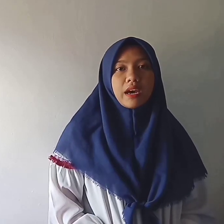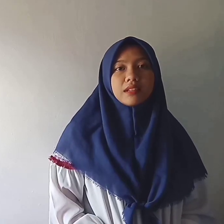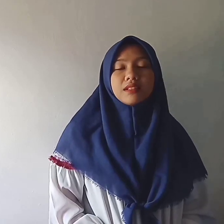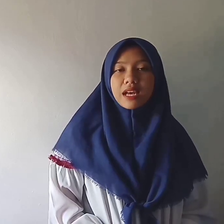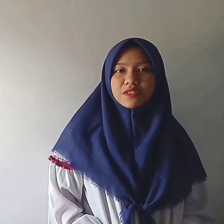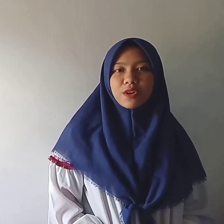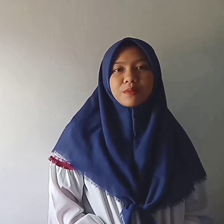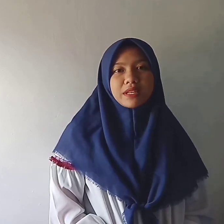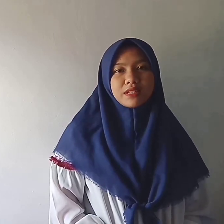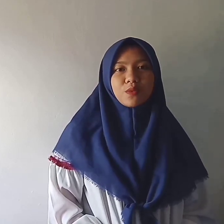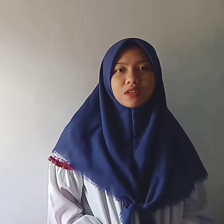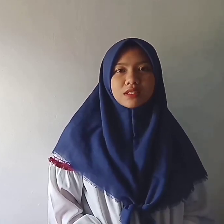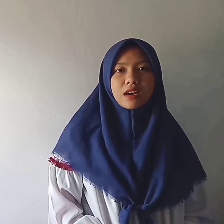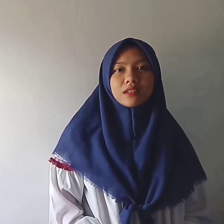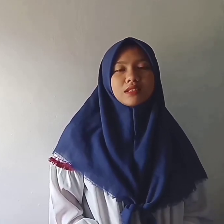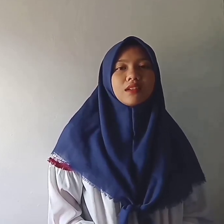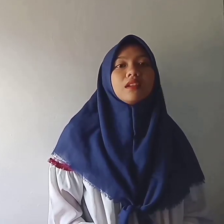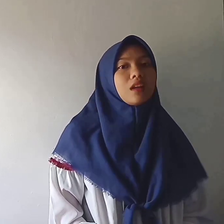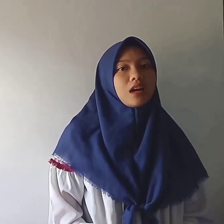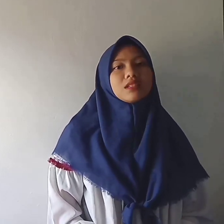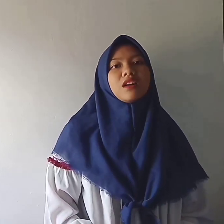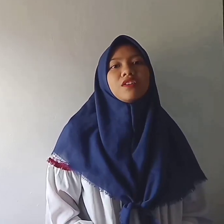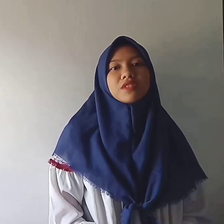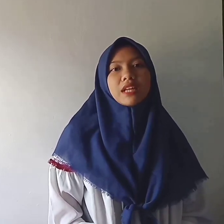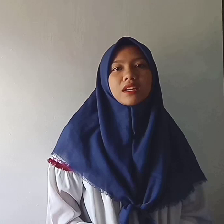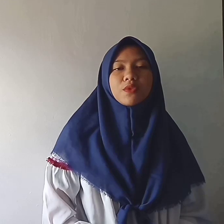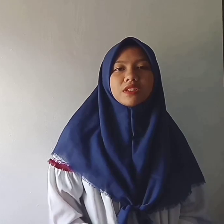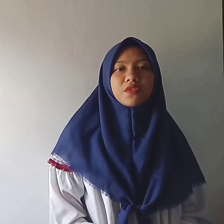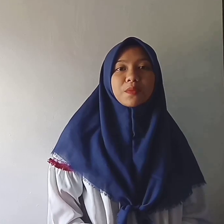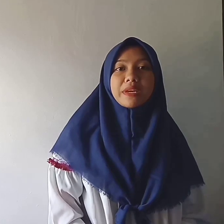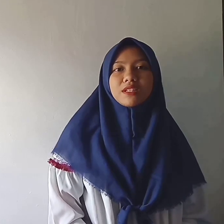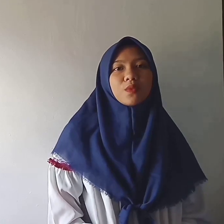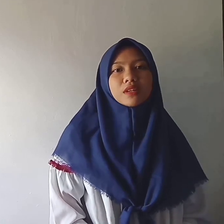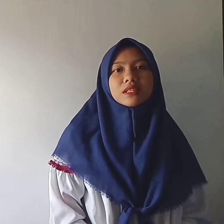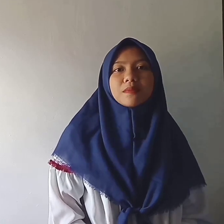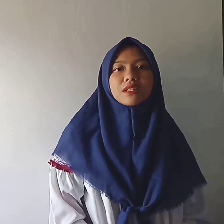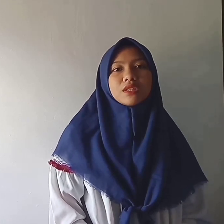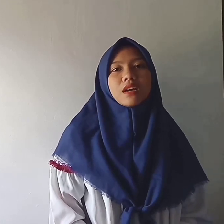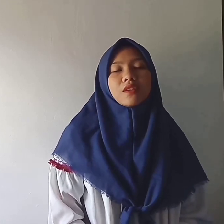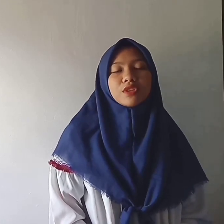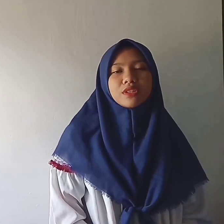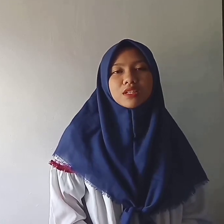And that's from basic words. There are still lots of sign language for basic words, but for today's